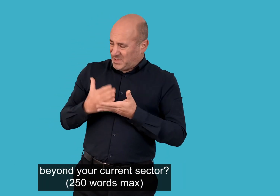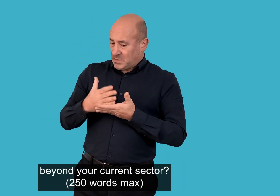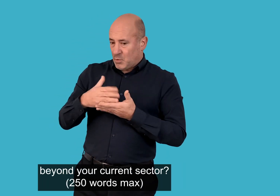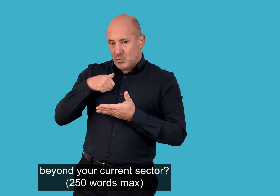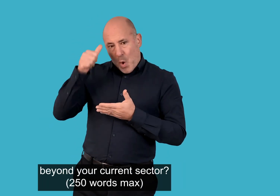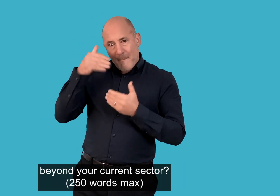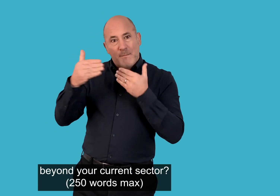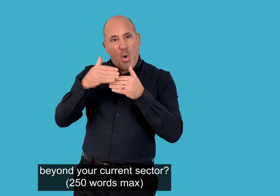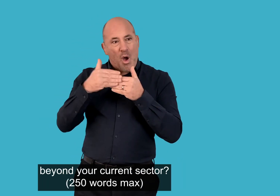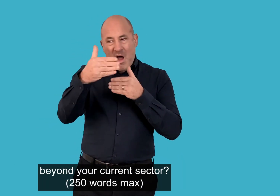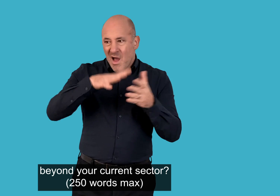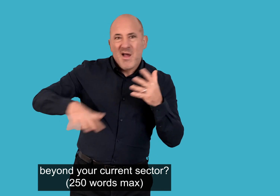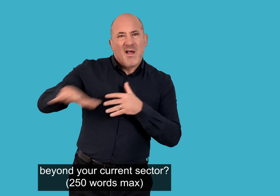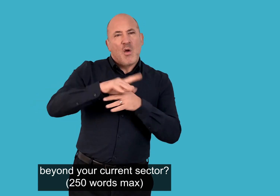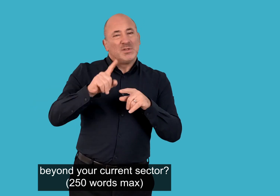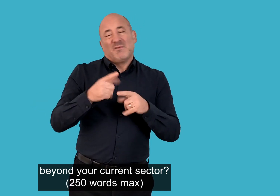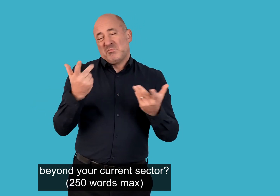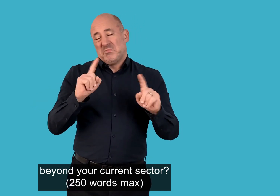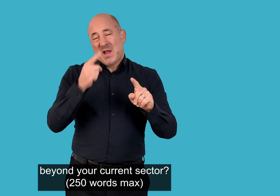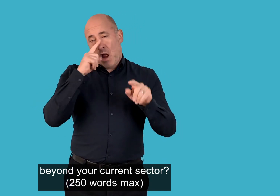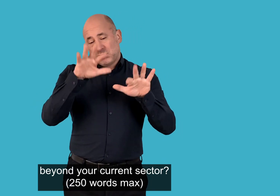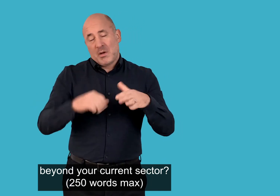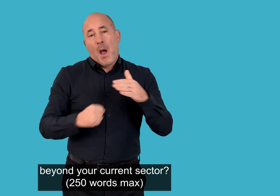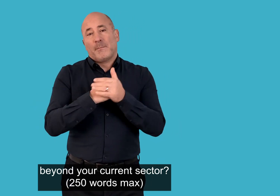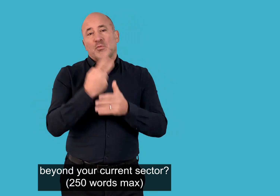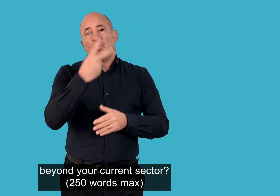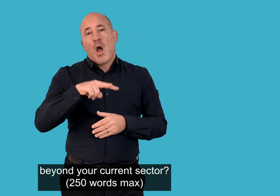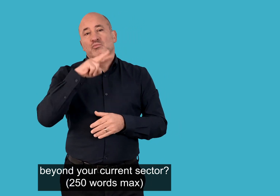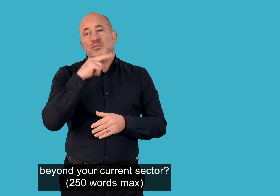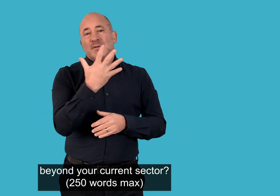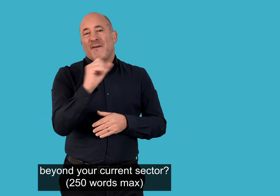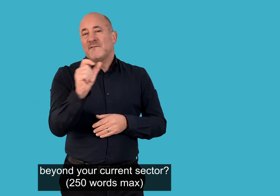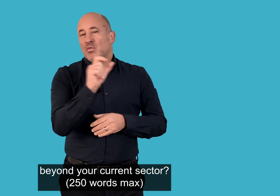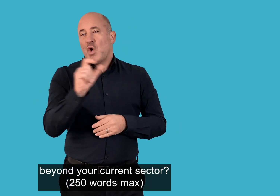beyond your current sector. 250 words max.